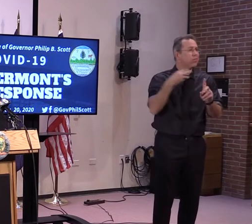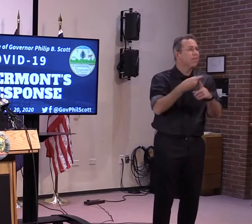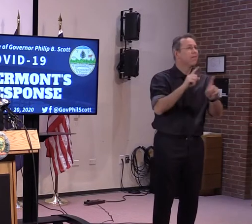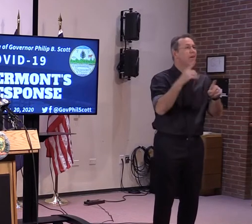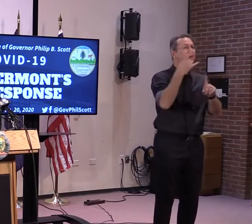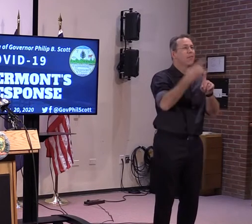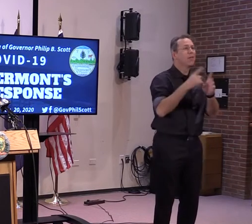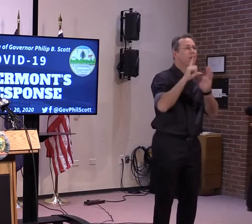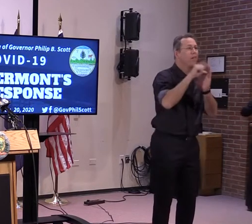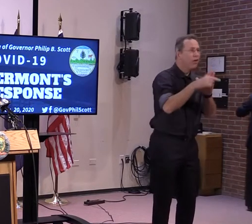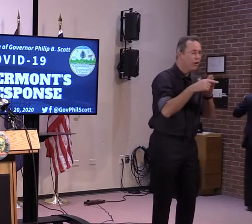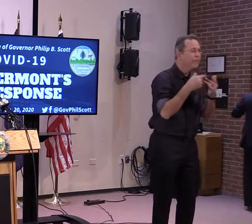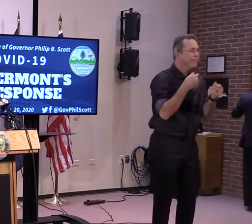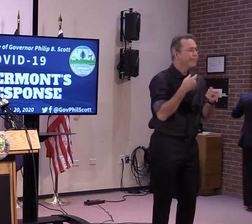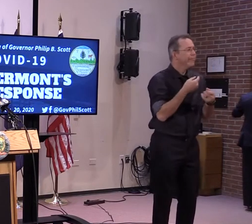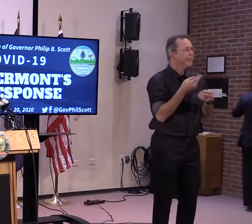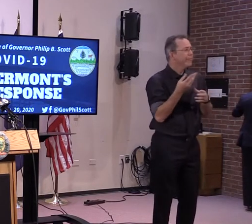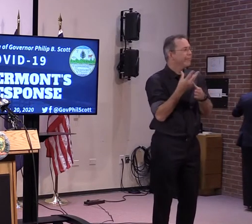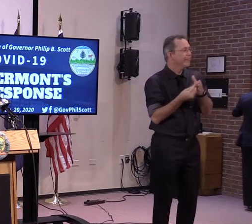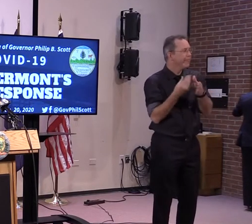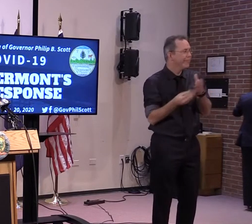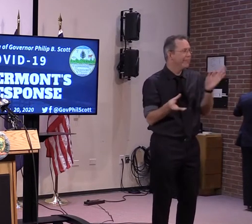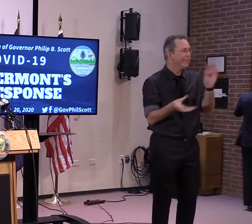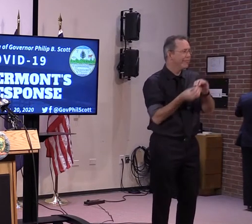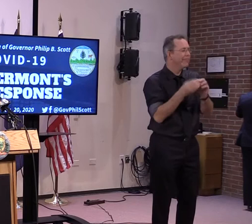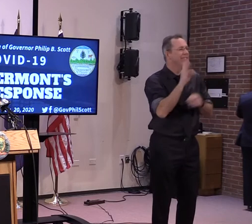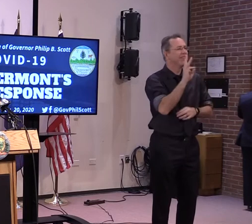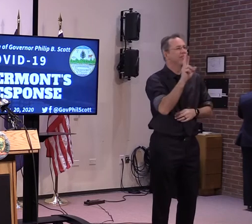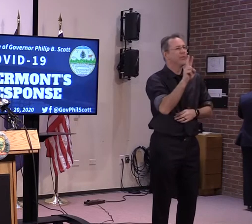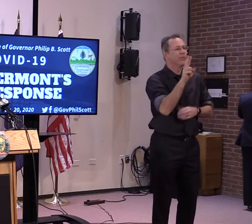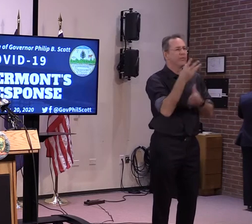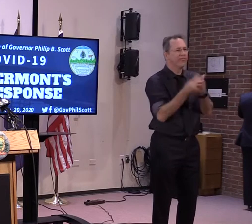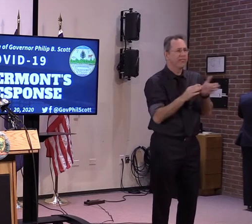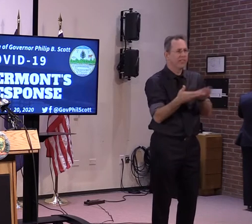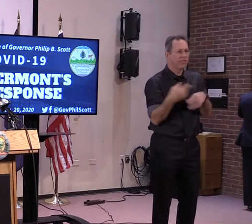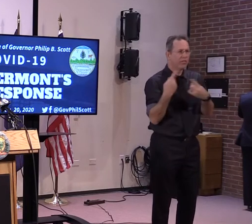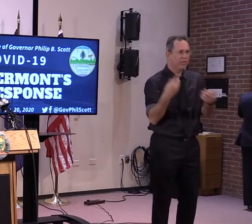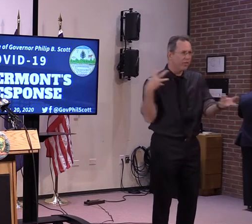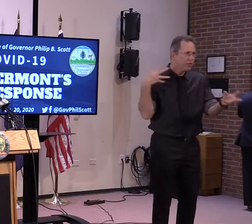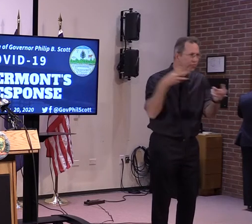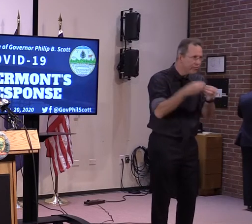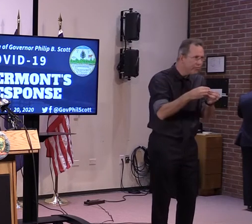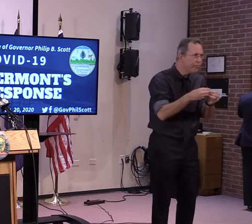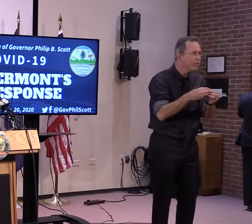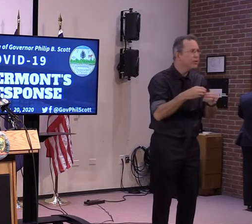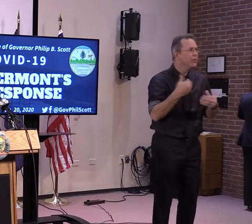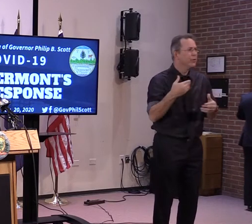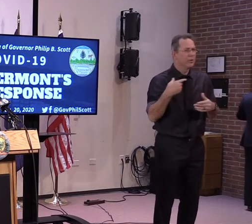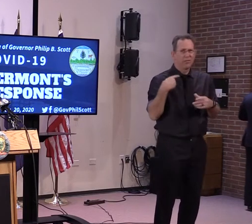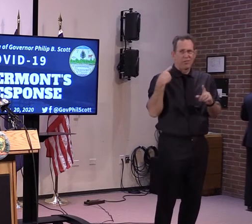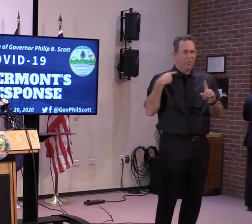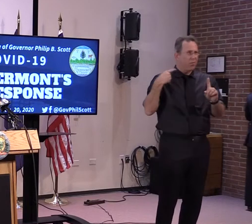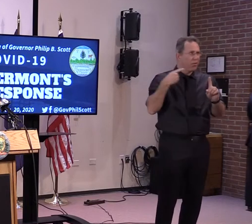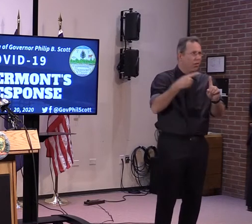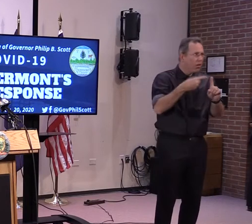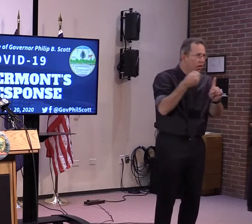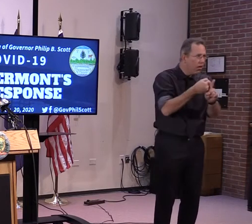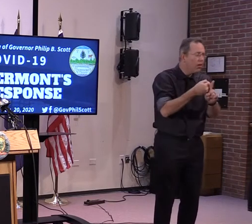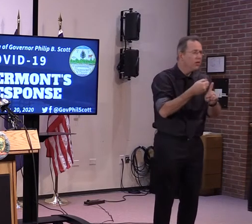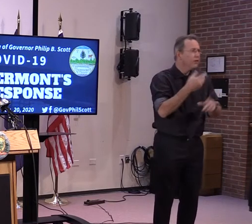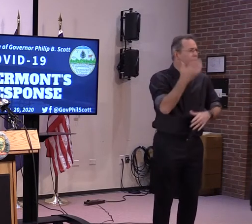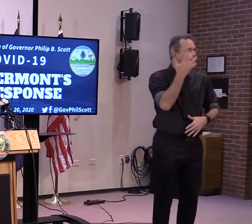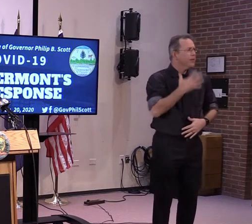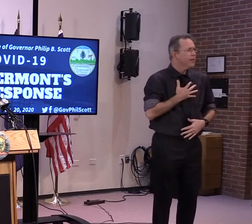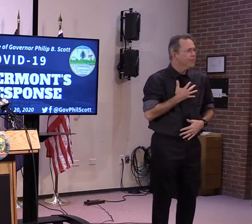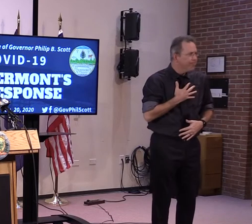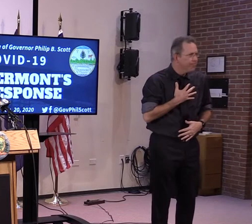bringing the total to 62. After months without a single death, we've sadly lost 4 more Vermonters in